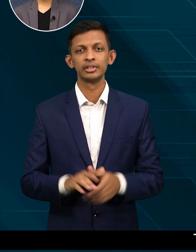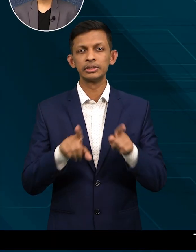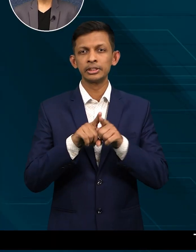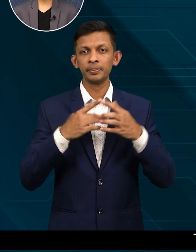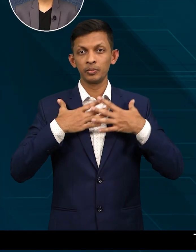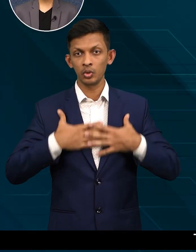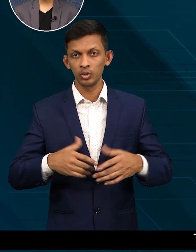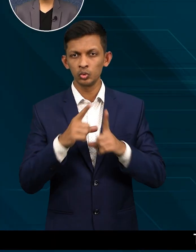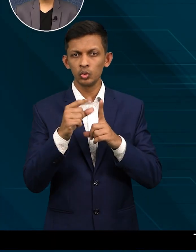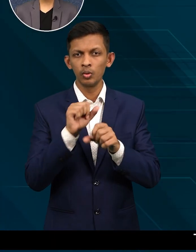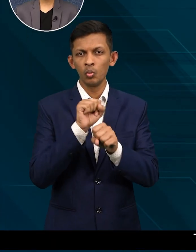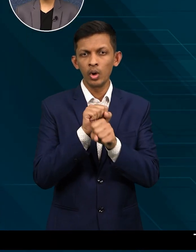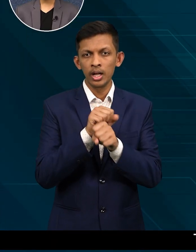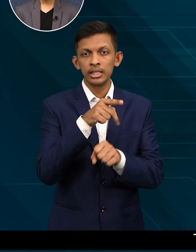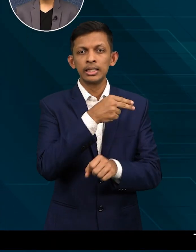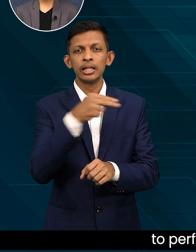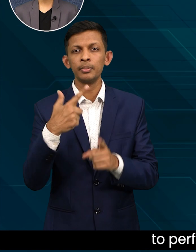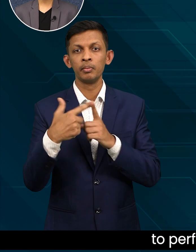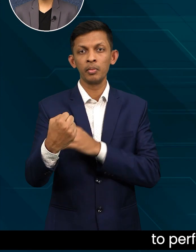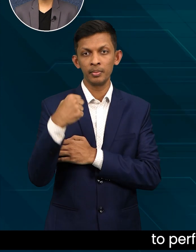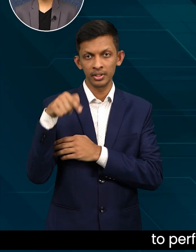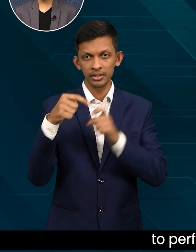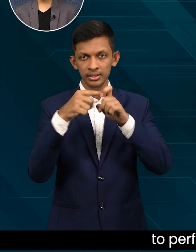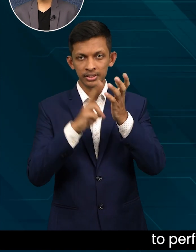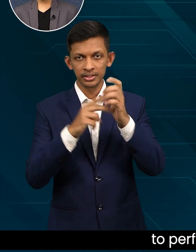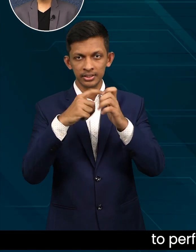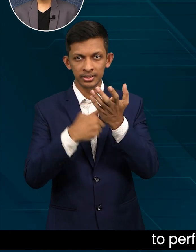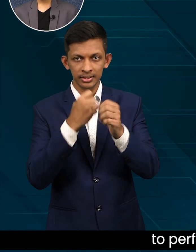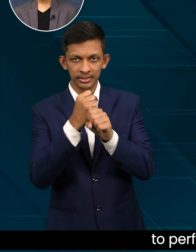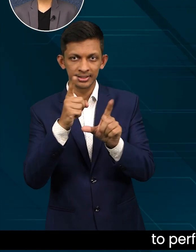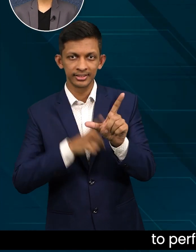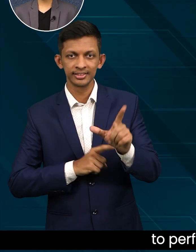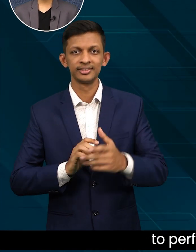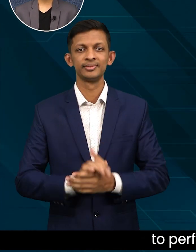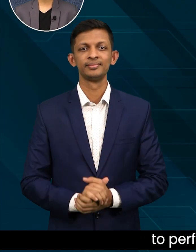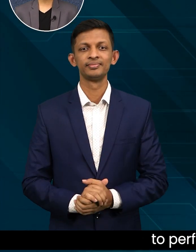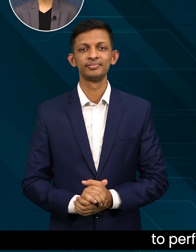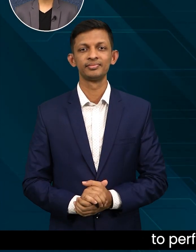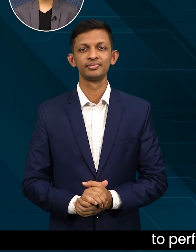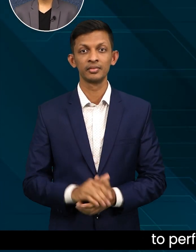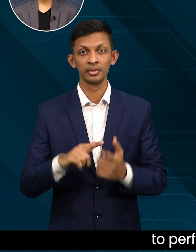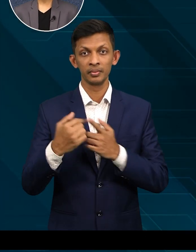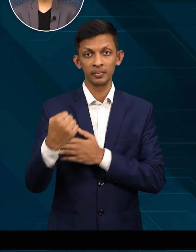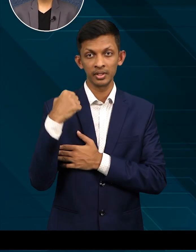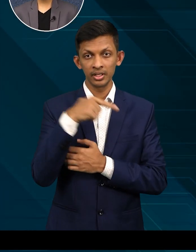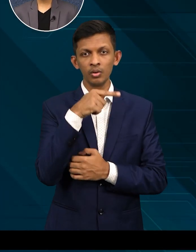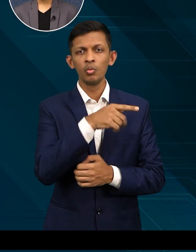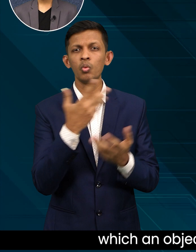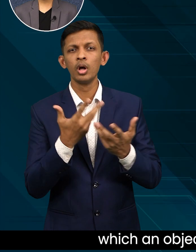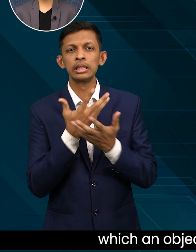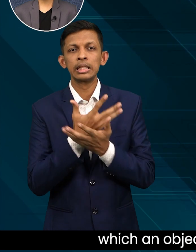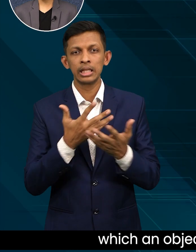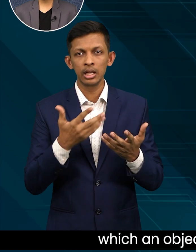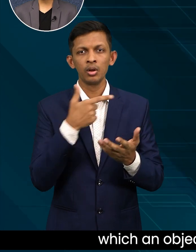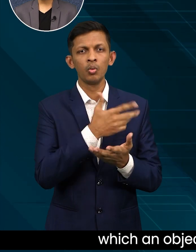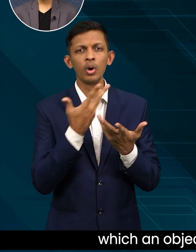Recapitulation. The capacity of a body to perform work is called its energy. The energy